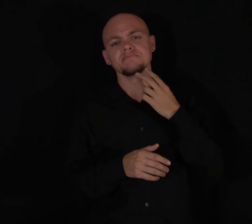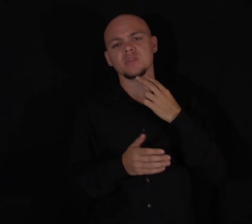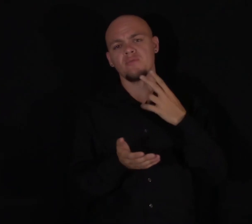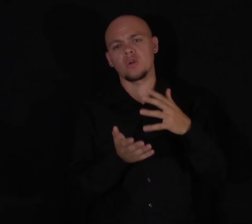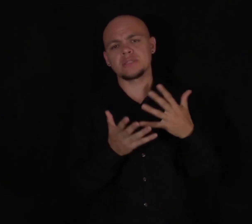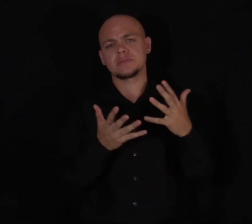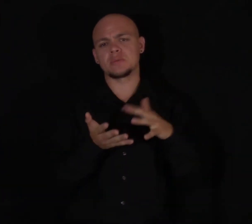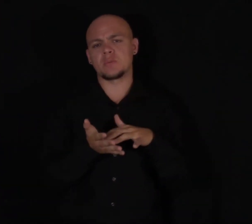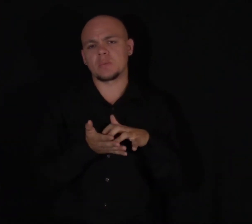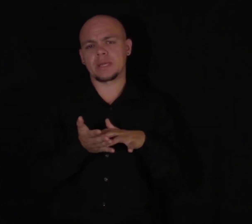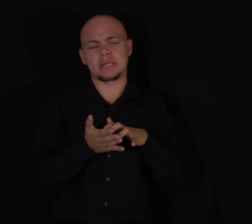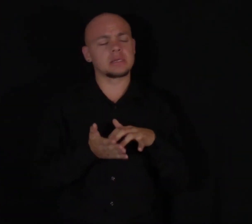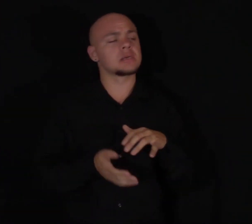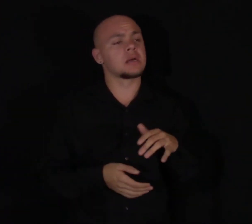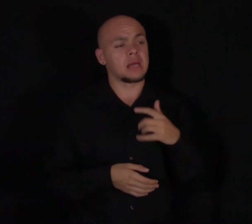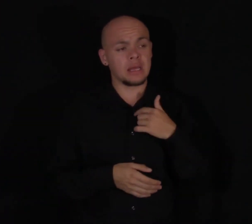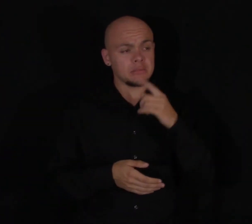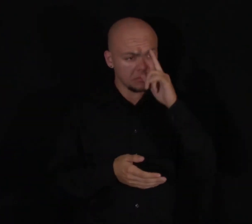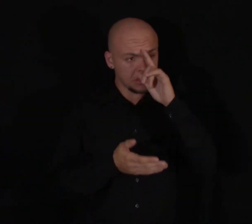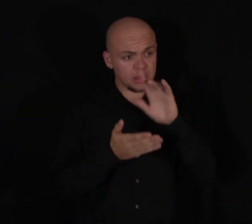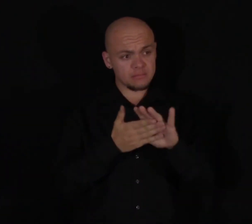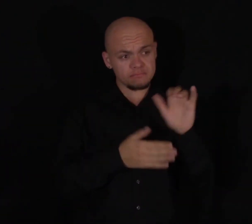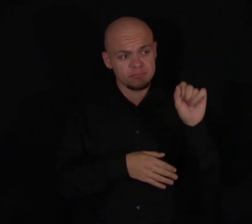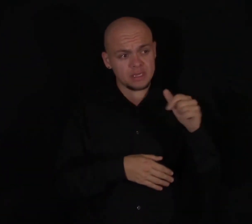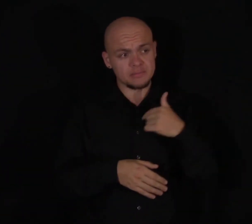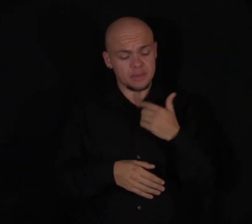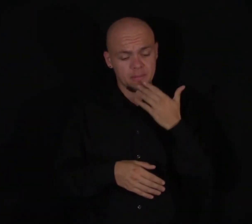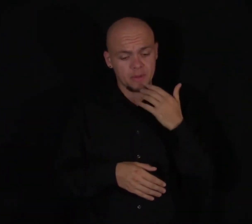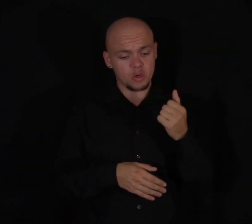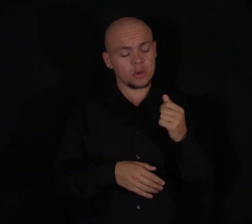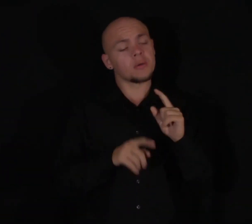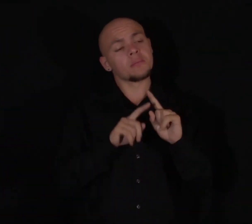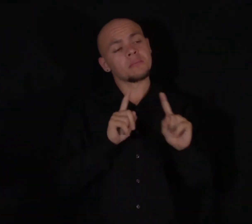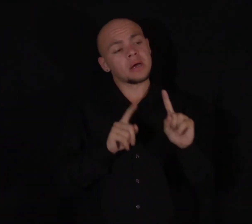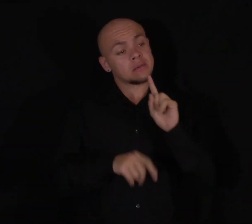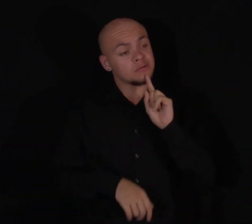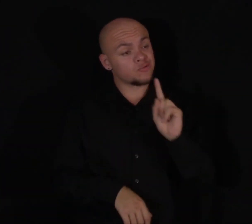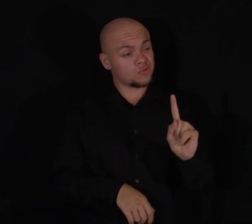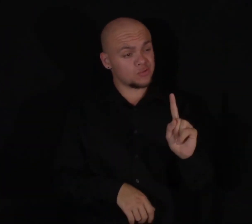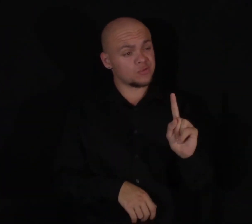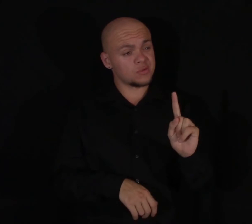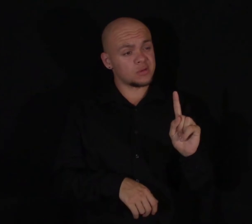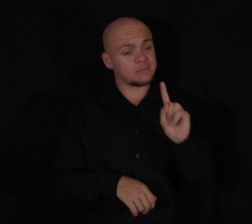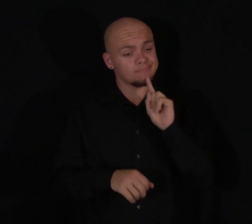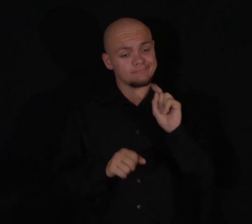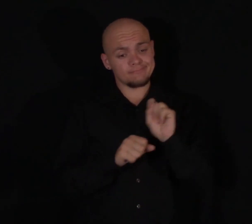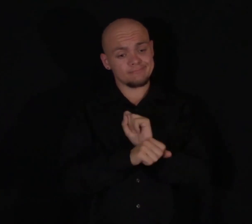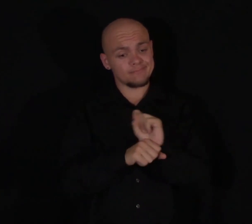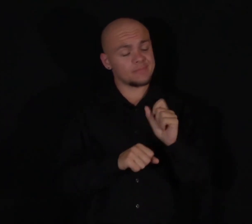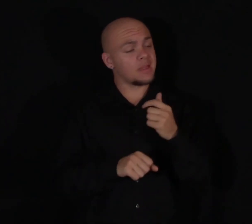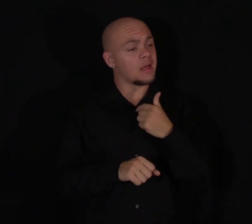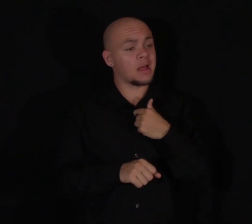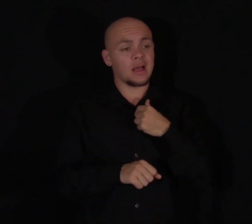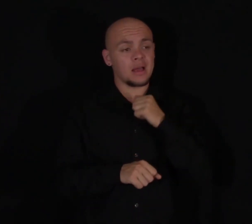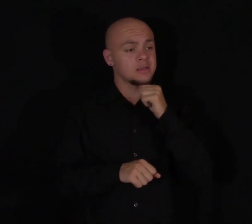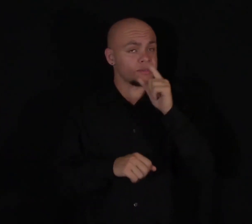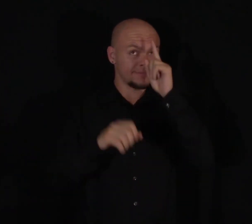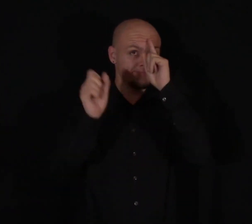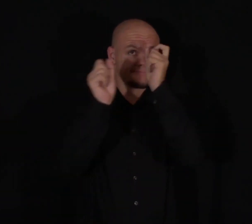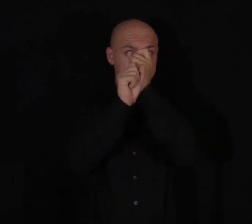"I believe I am. But if it all be true, if indeed I did not dream, I am